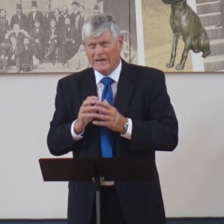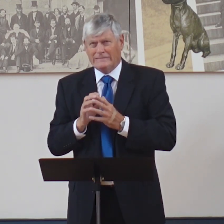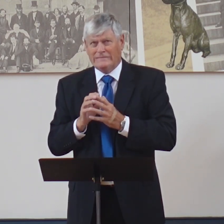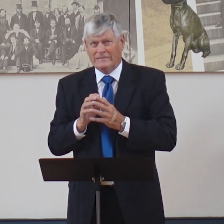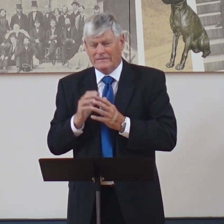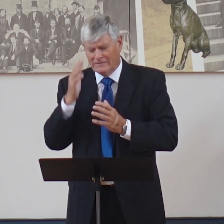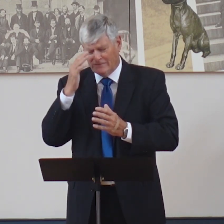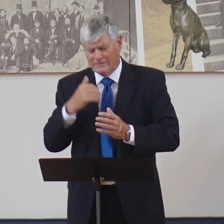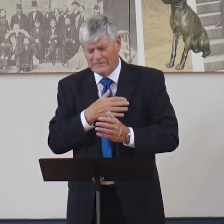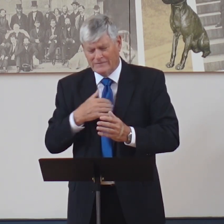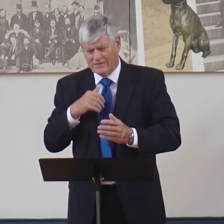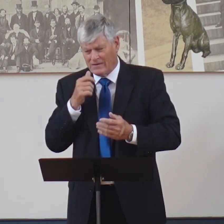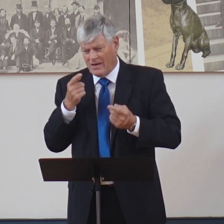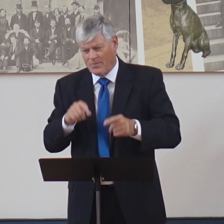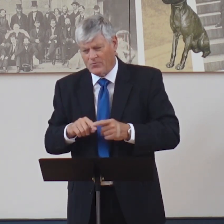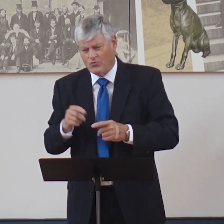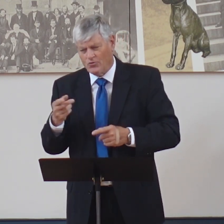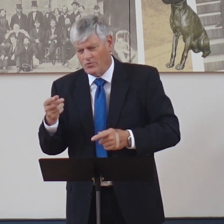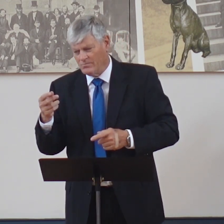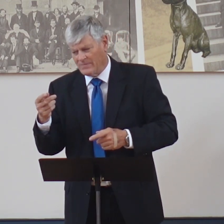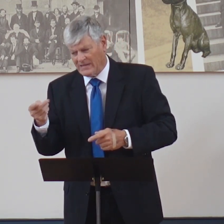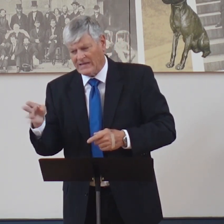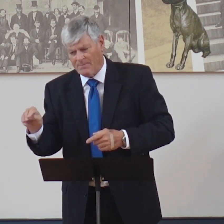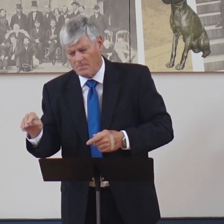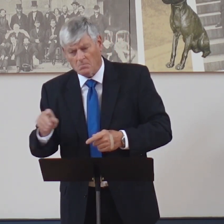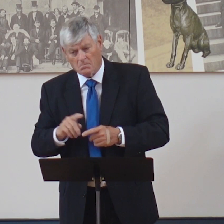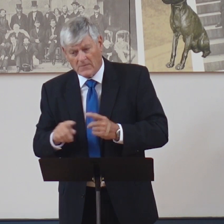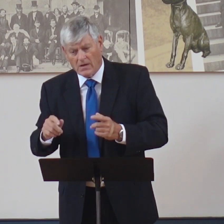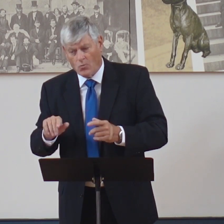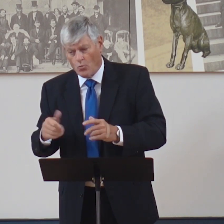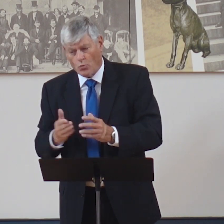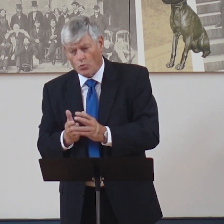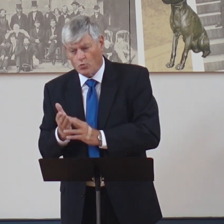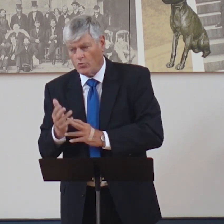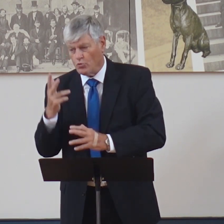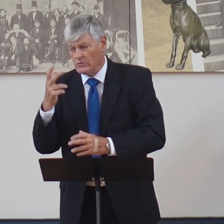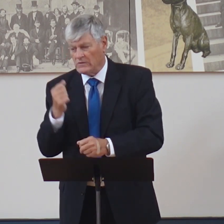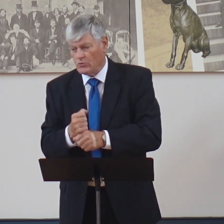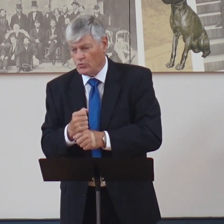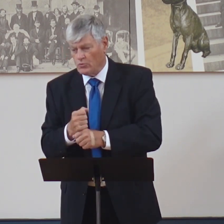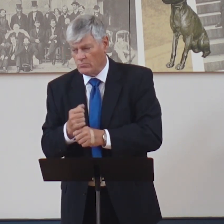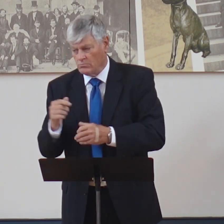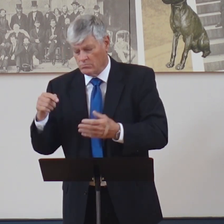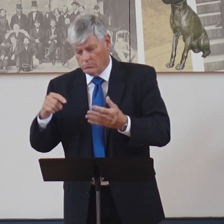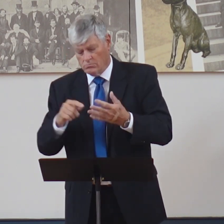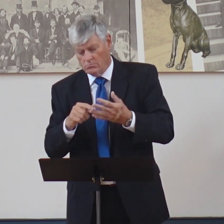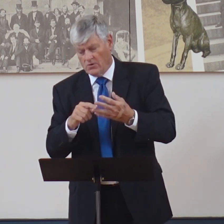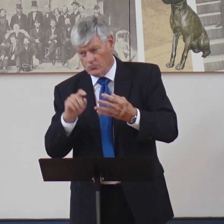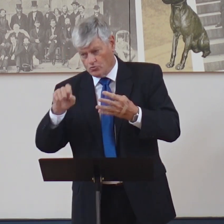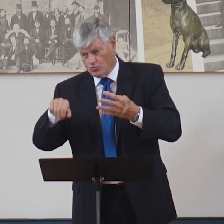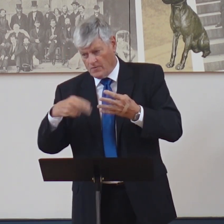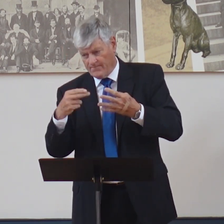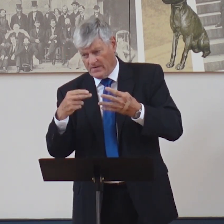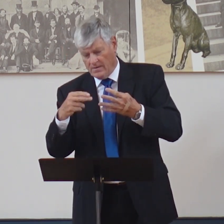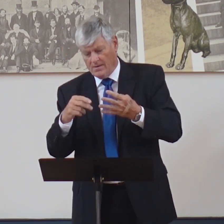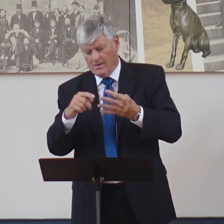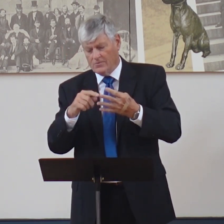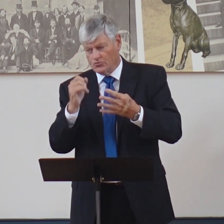which is a pretty bad area, and I thought, "Oh, I hope she's okay back there." But she went to school for 3 years, so she came back as